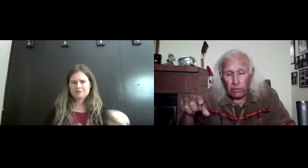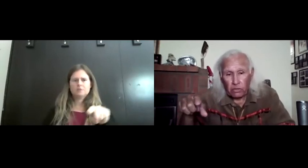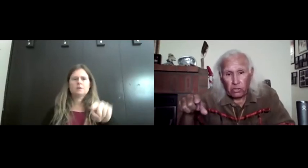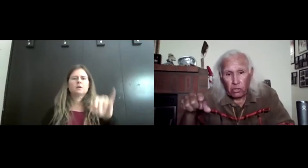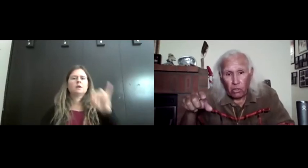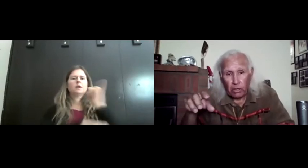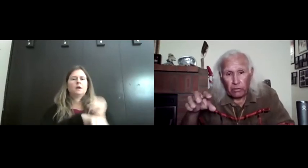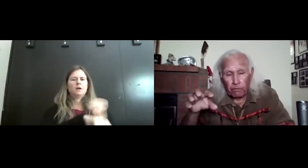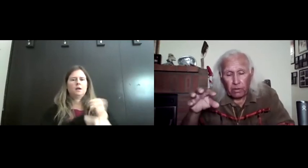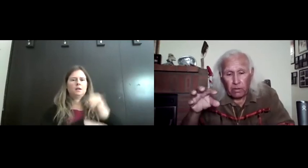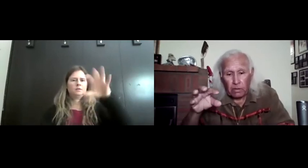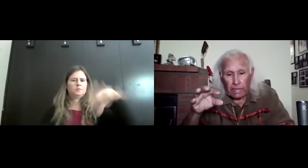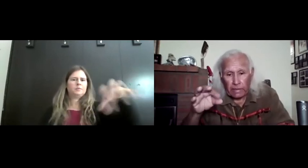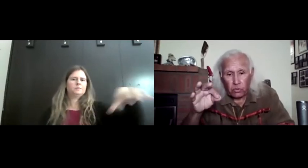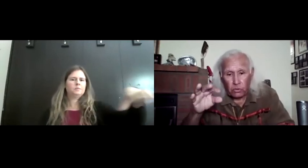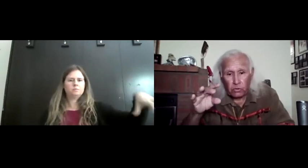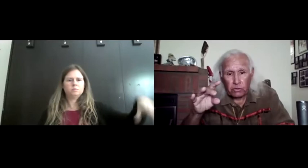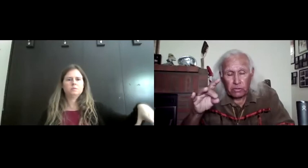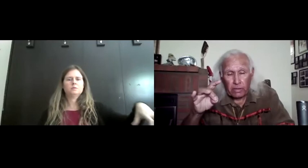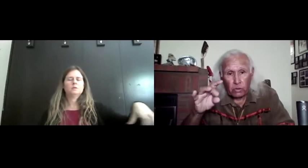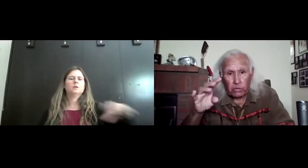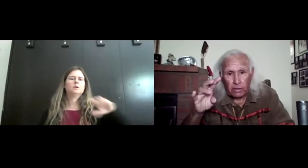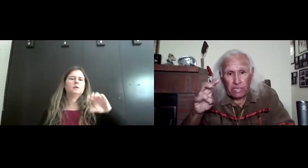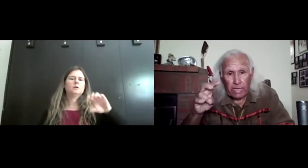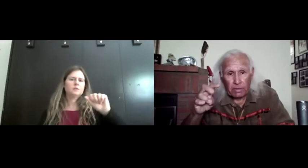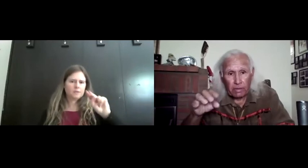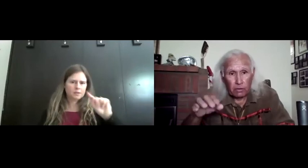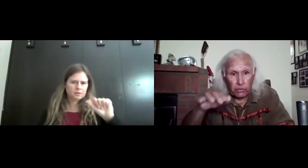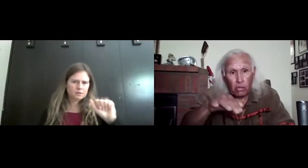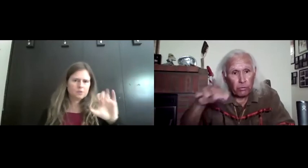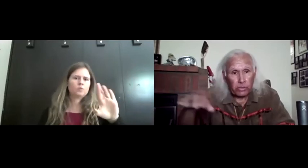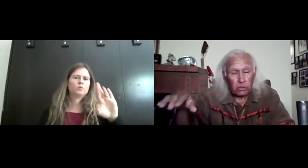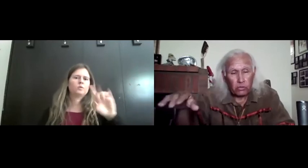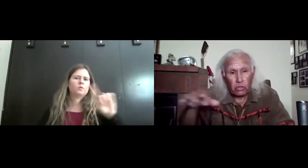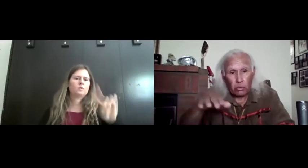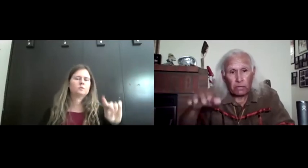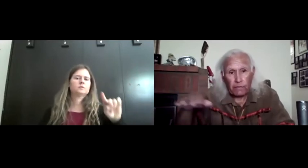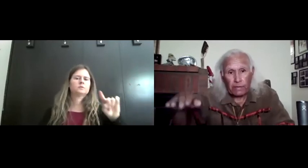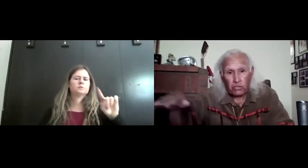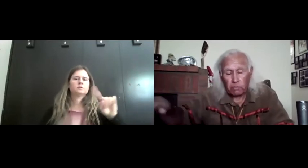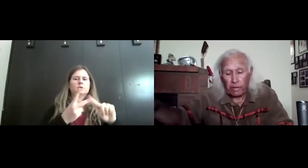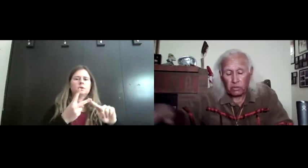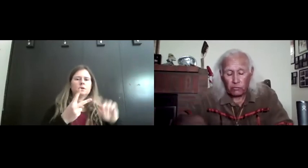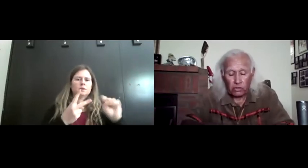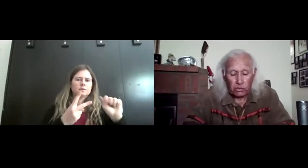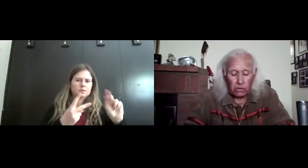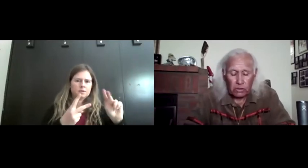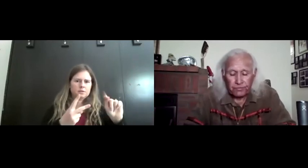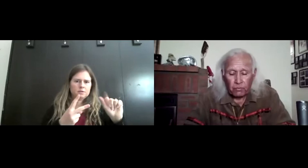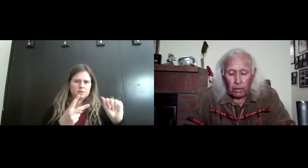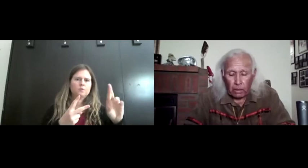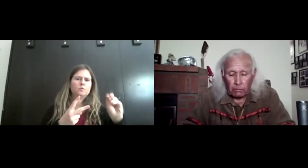the villages on Santa Cruz, Santa Rosa, and San Miguel, and they're all pretty close, they're all within 5-6 miles of each